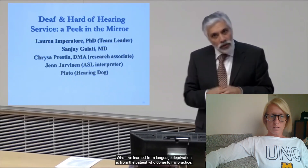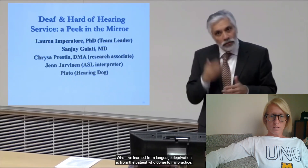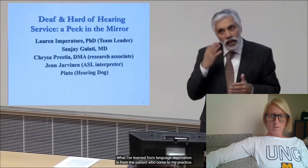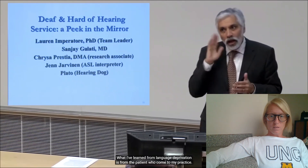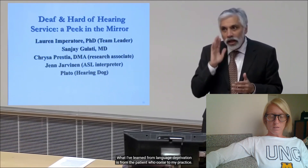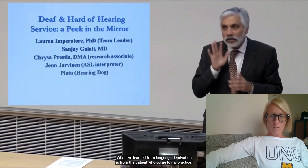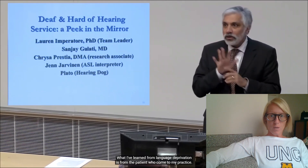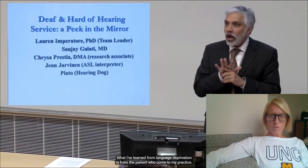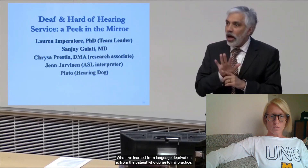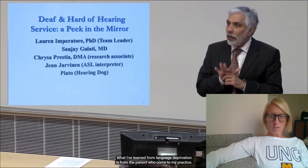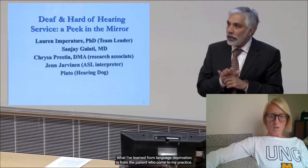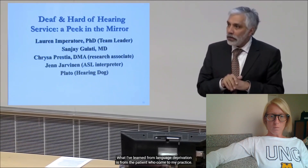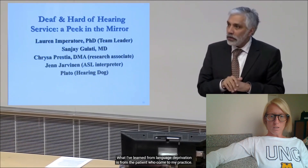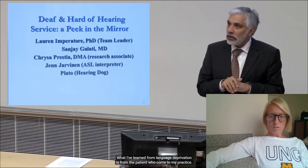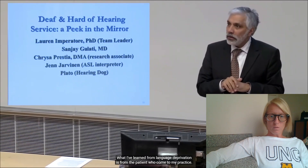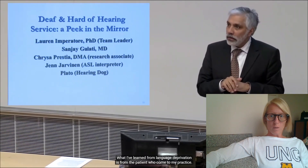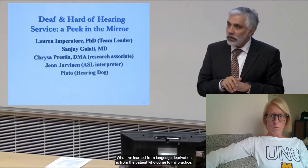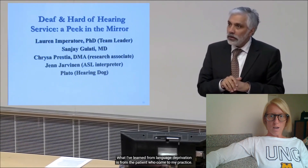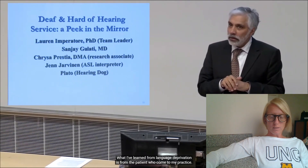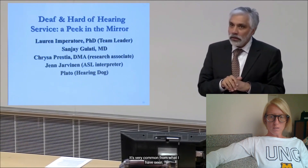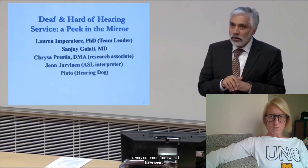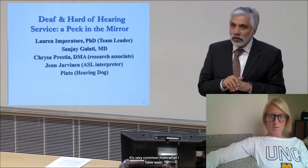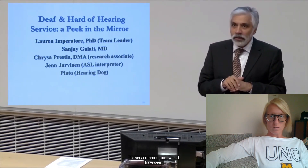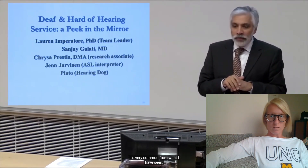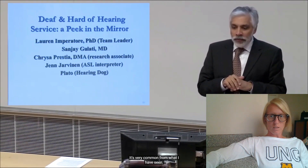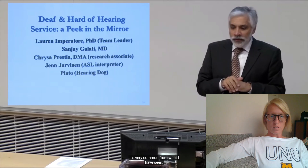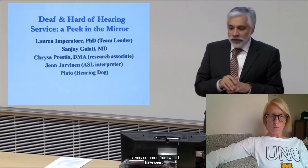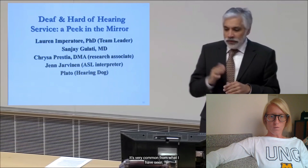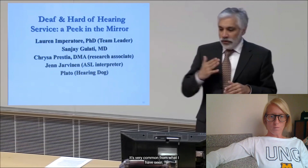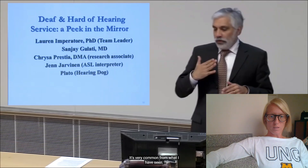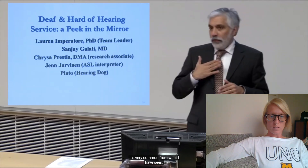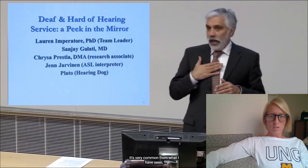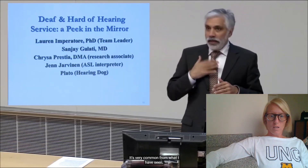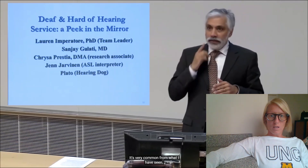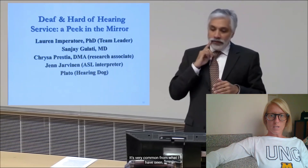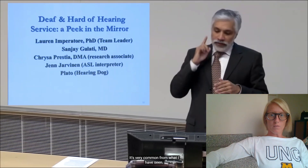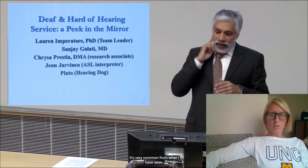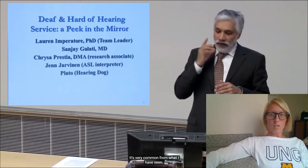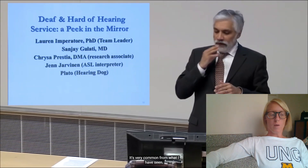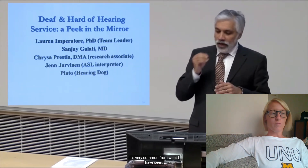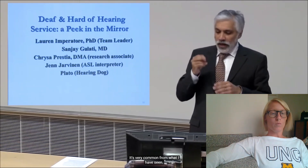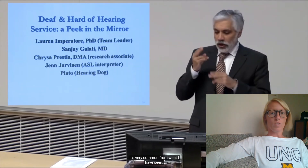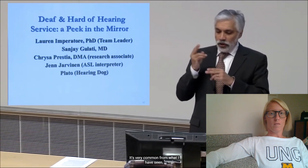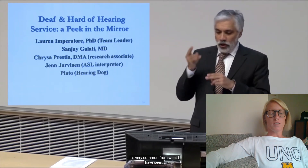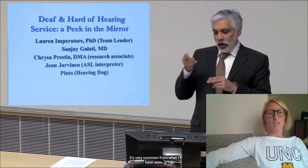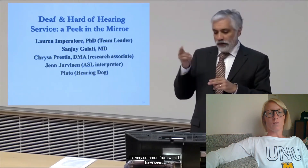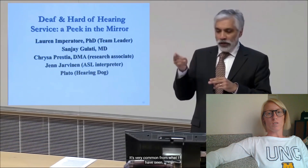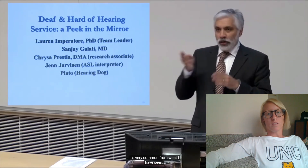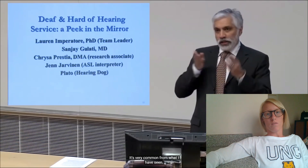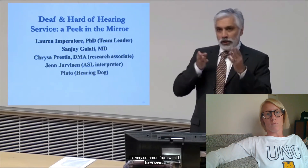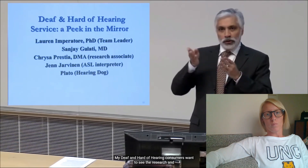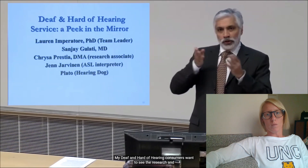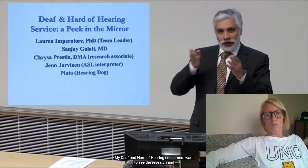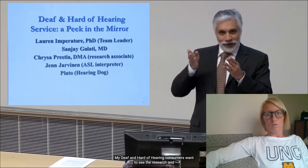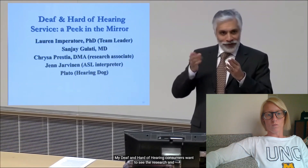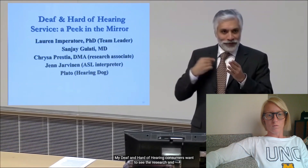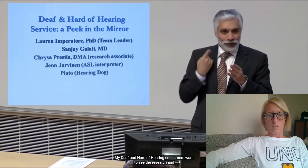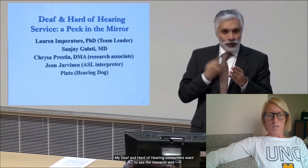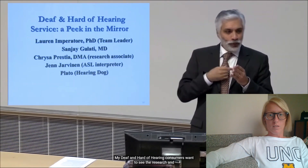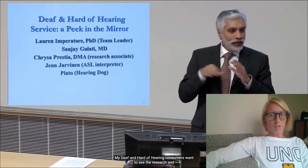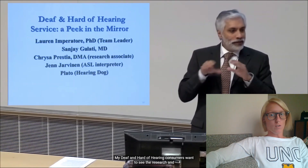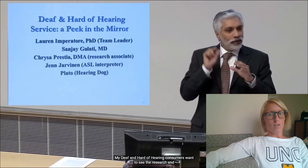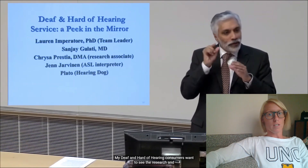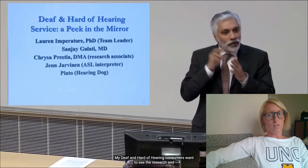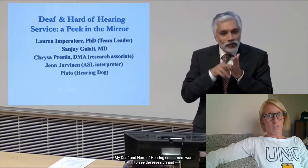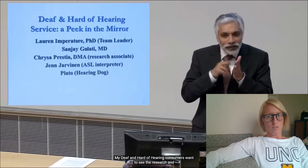deprivation is from the patients who patients come that to my come into practice. my practice. It's very common That's from what what I've this seen. is. It's very common from what I've seen with deaf My people, deaf and hard